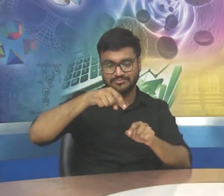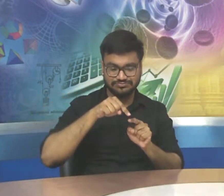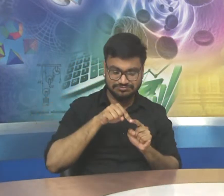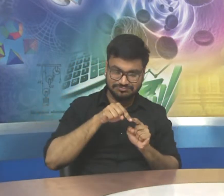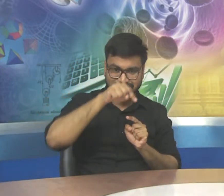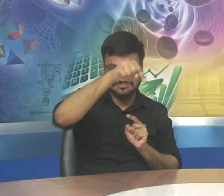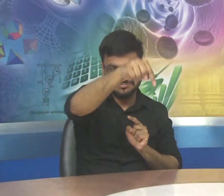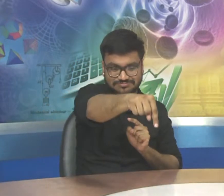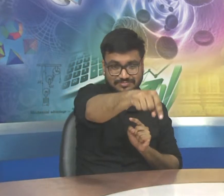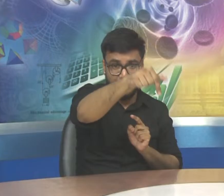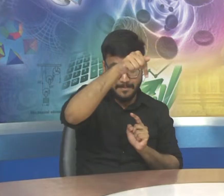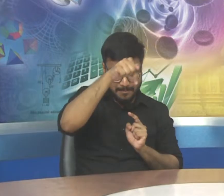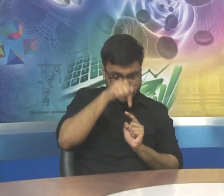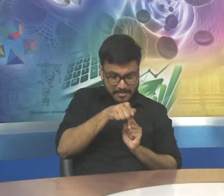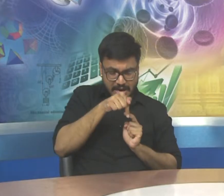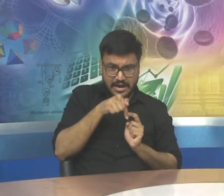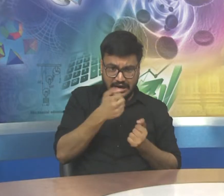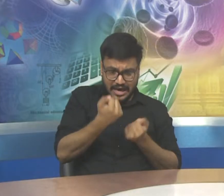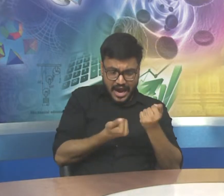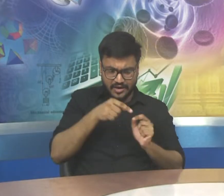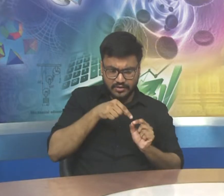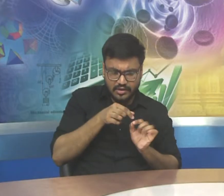For example, on a red light,